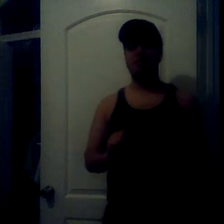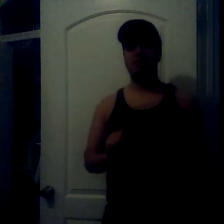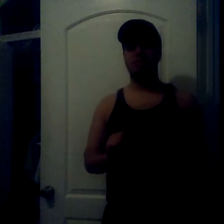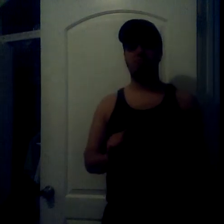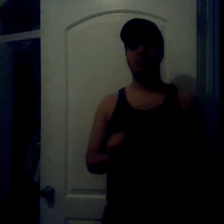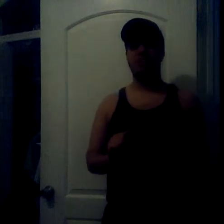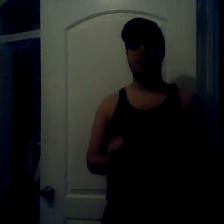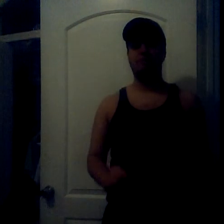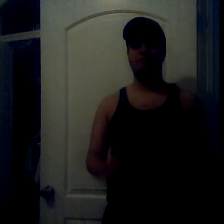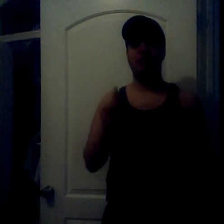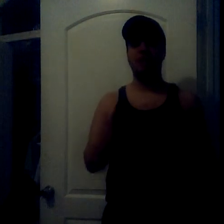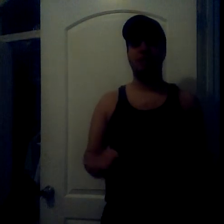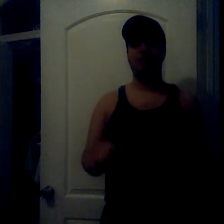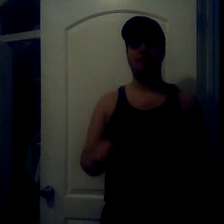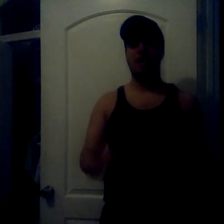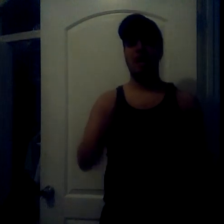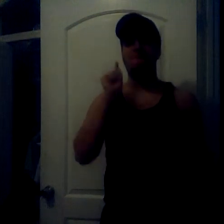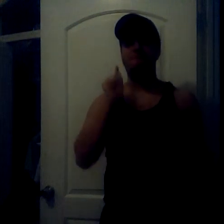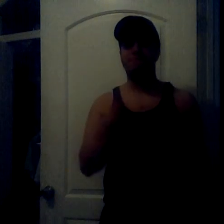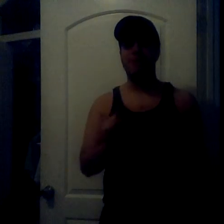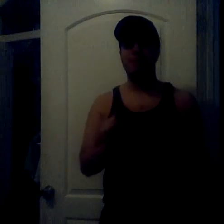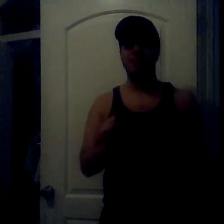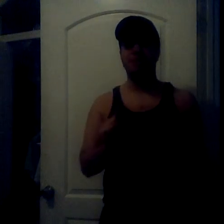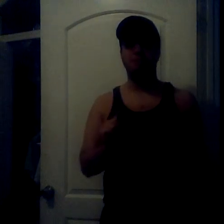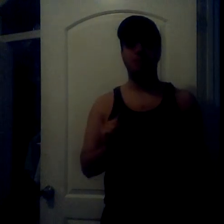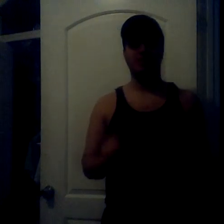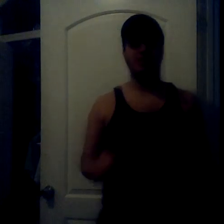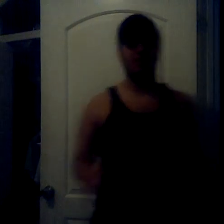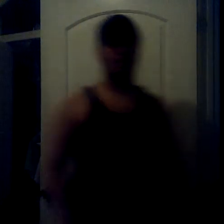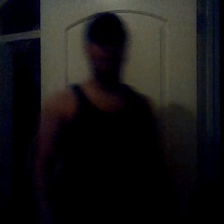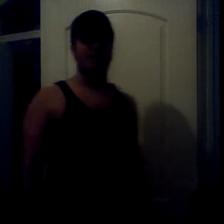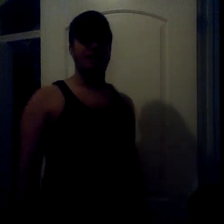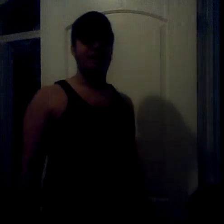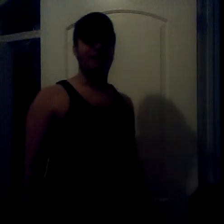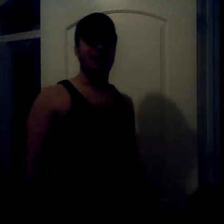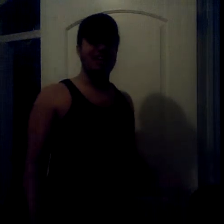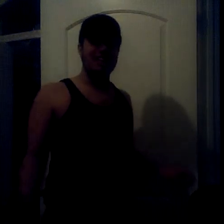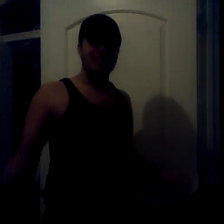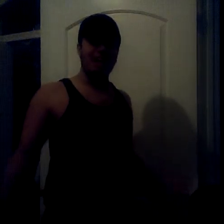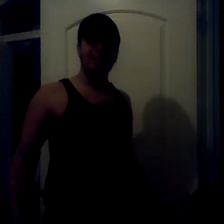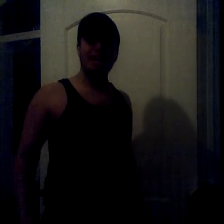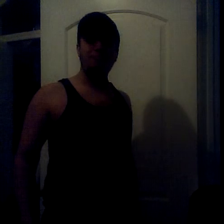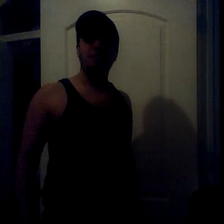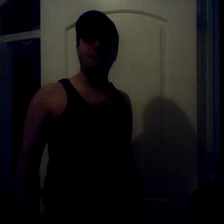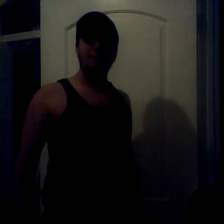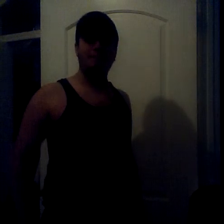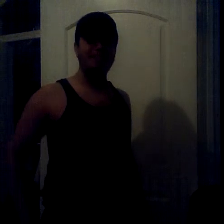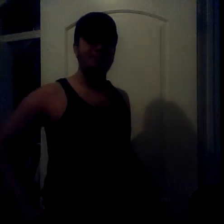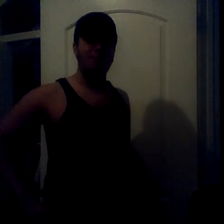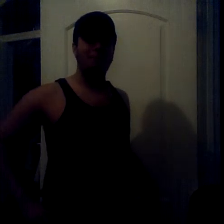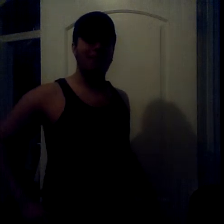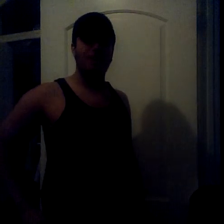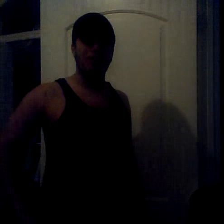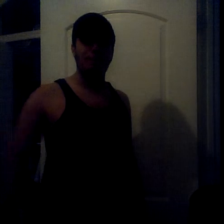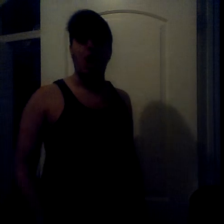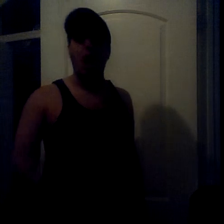Very point. Right. Very point. He's not gonna be able to rent movie no more, Ryan. Look at me.